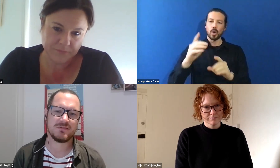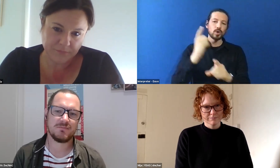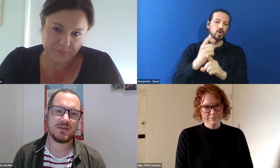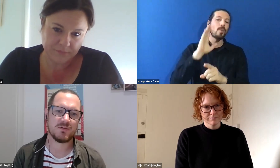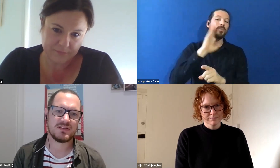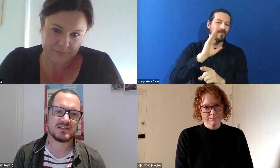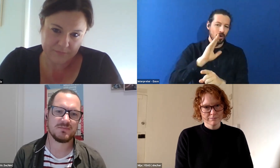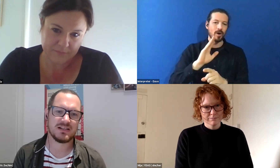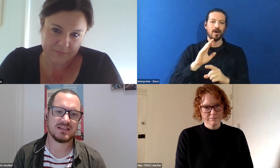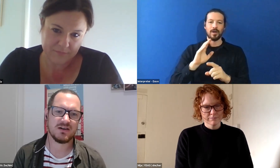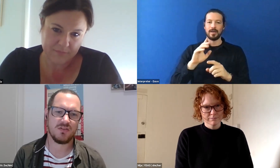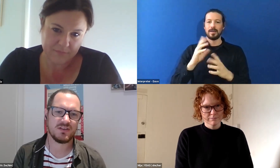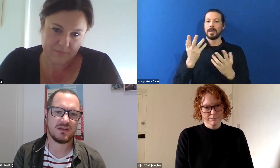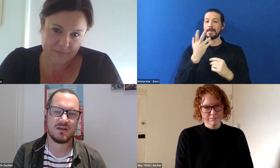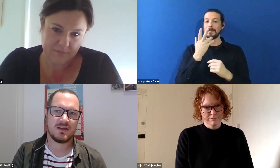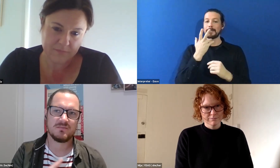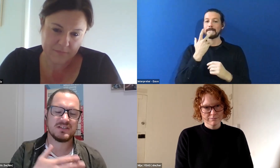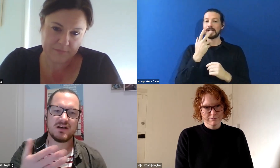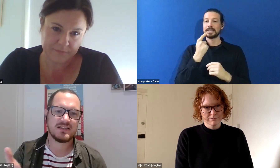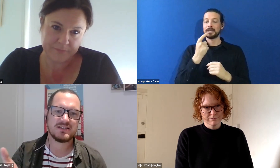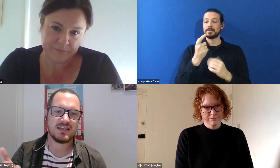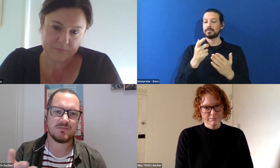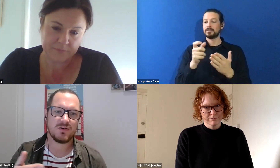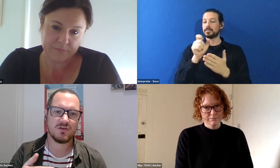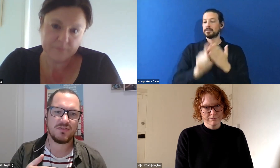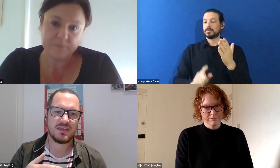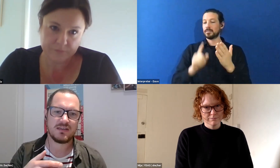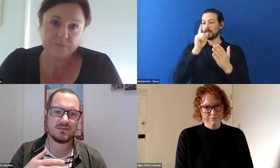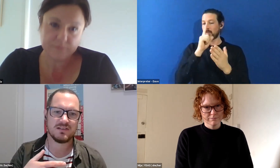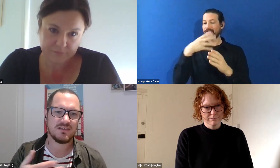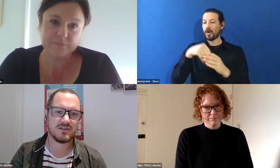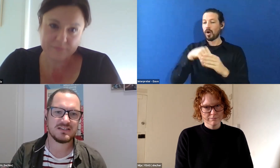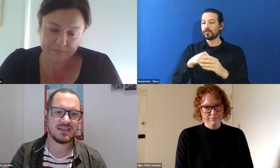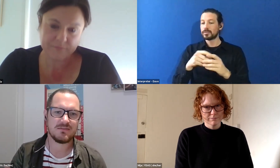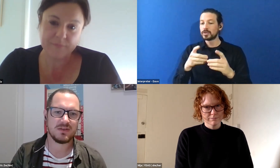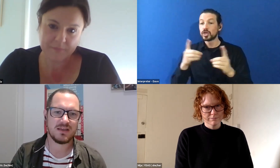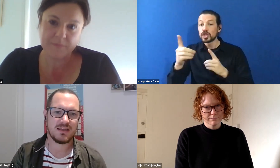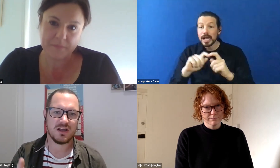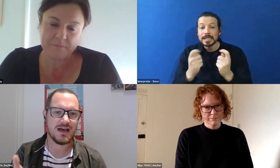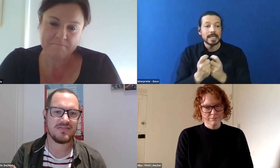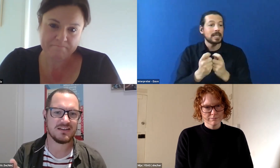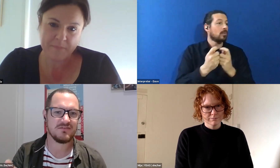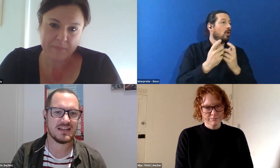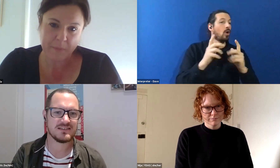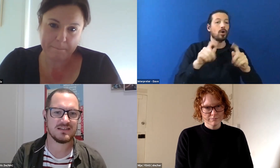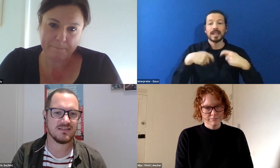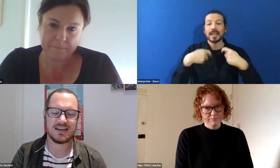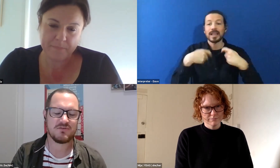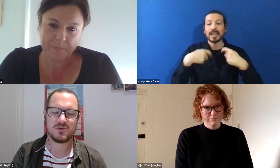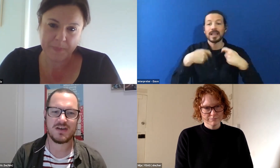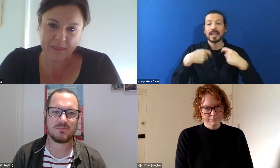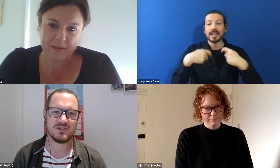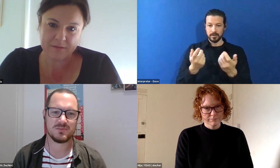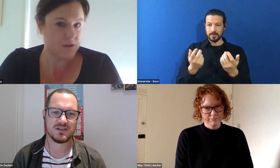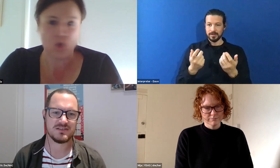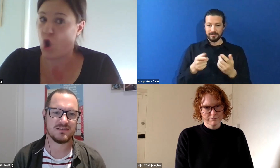had people with disability on the design team or the delivery team, you know, at that event, that never